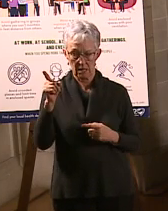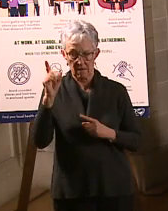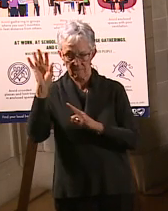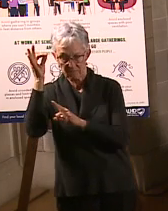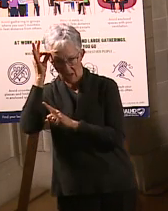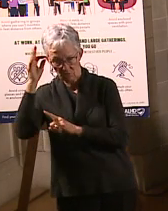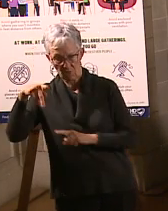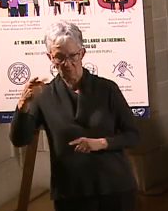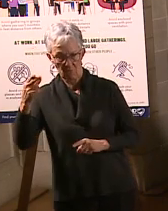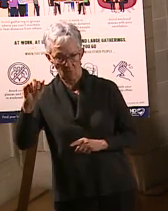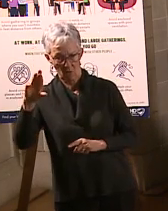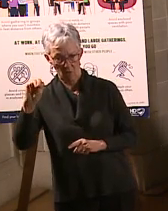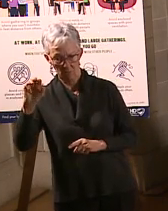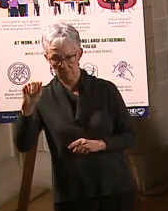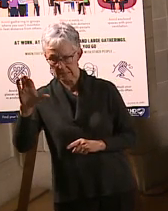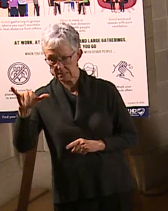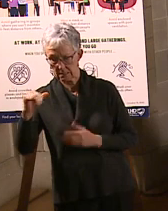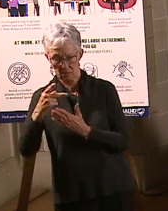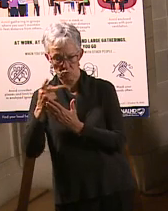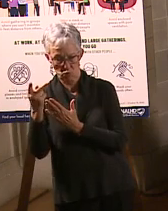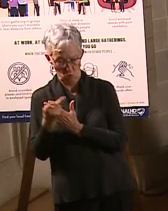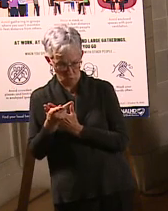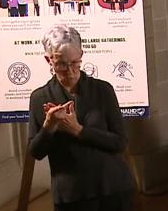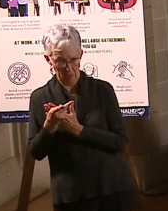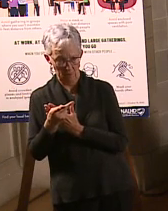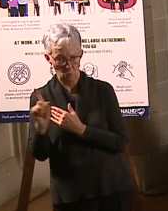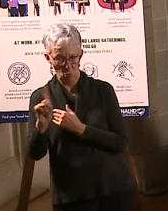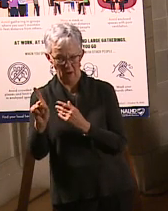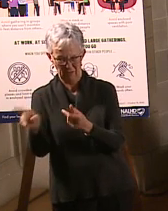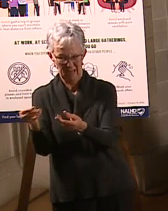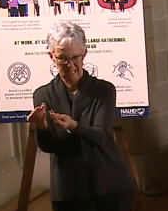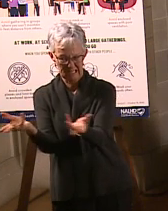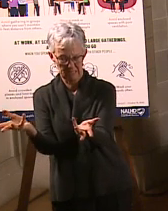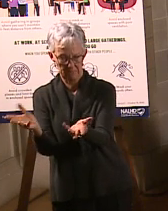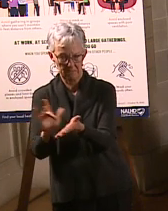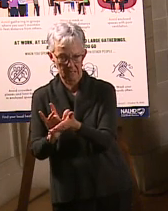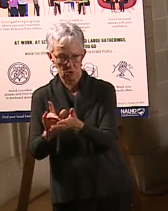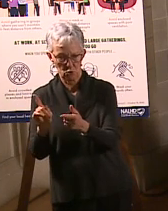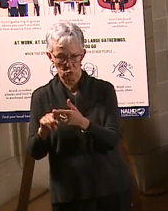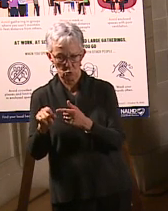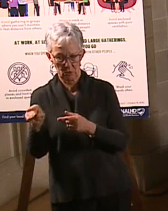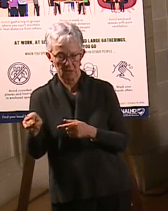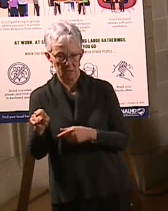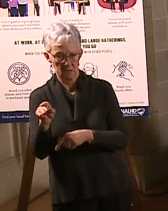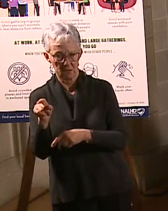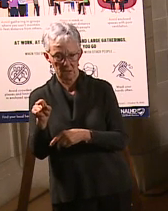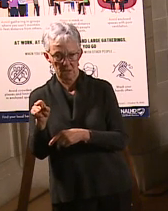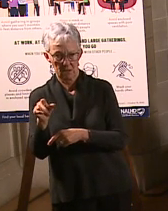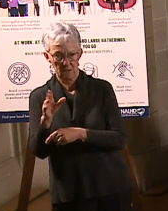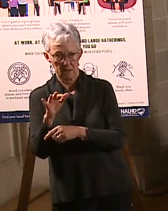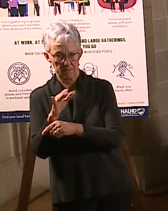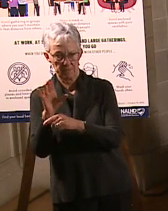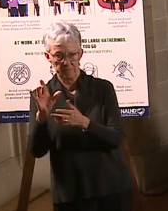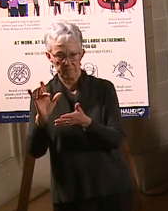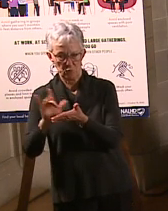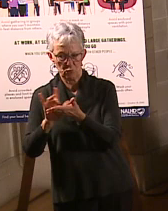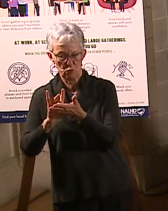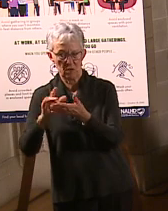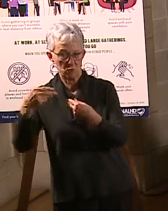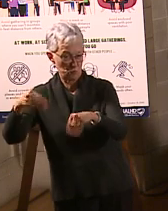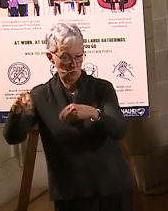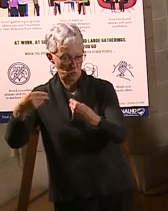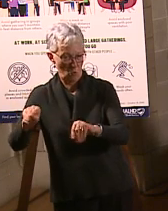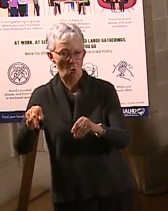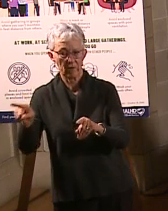program, just making sure that gets out. And then, of course, just, the hospitals needing to be careful with regard to, if you've